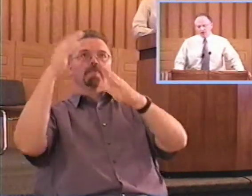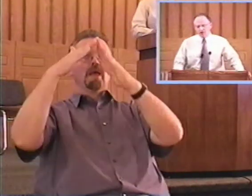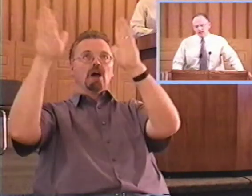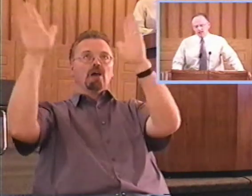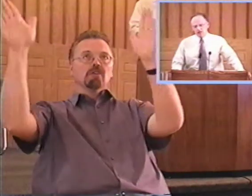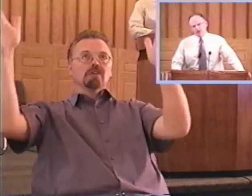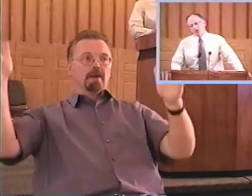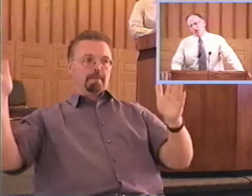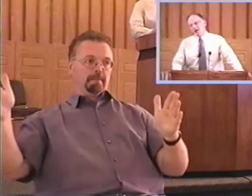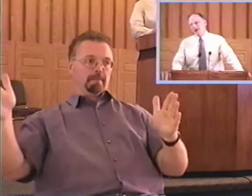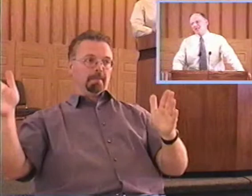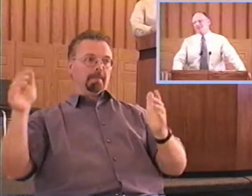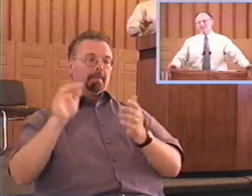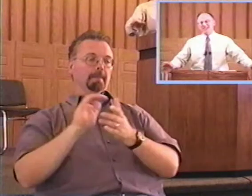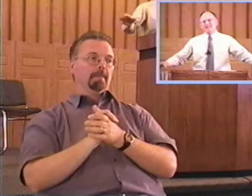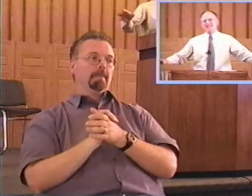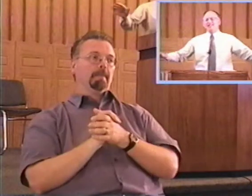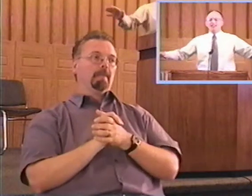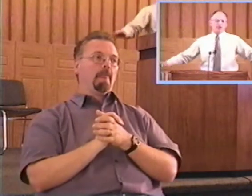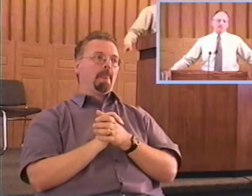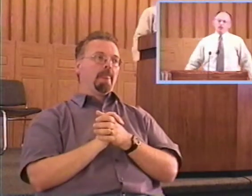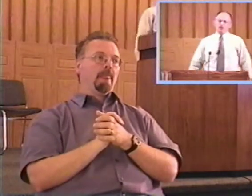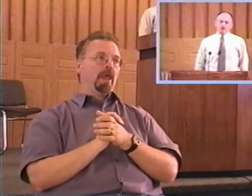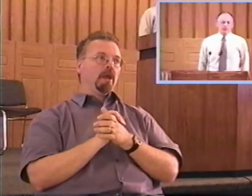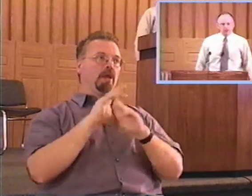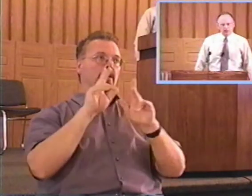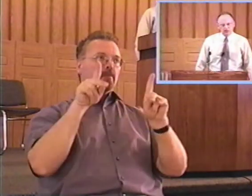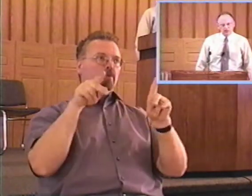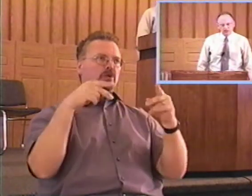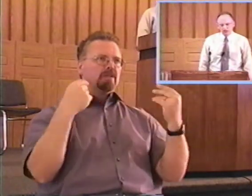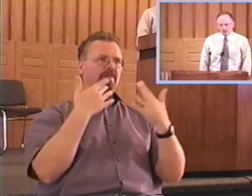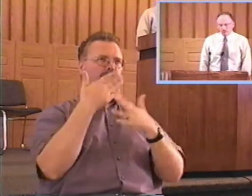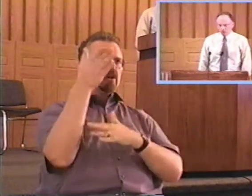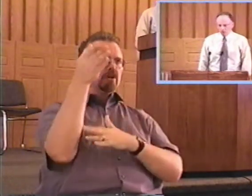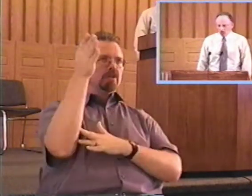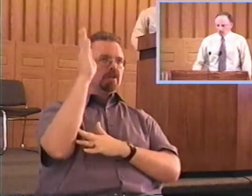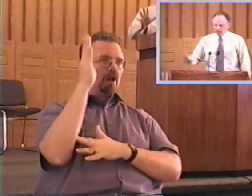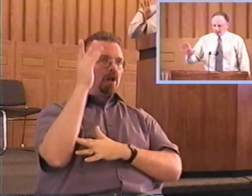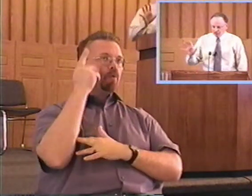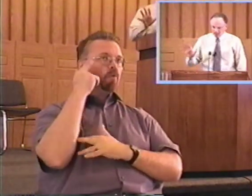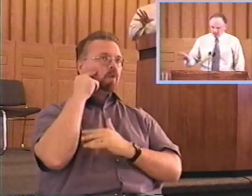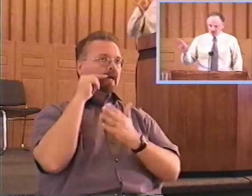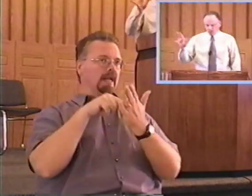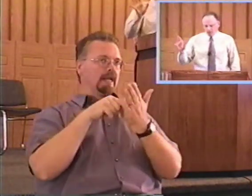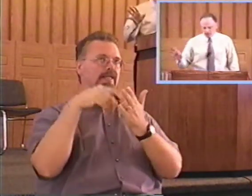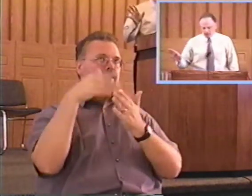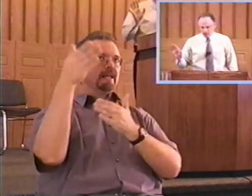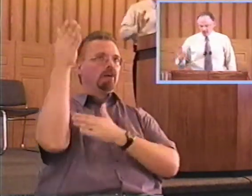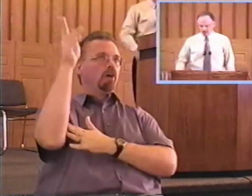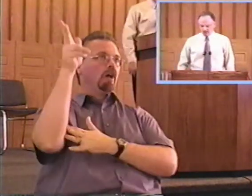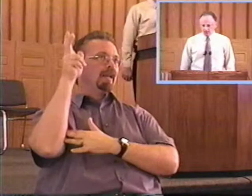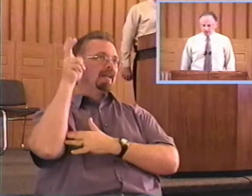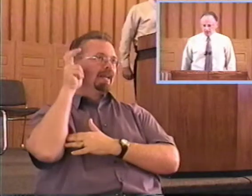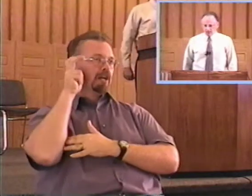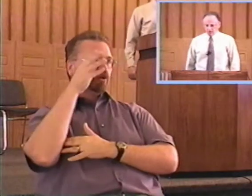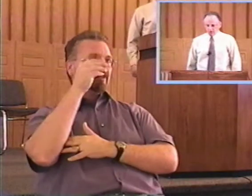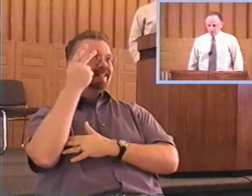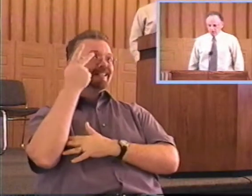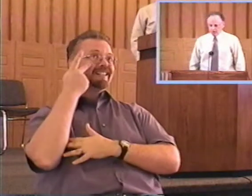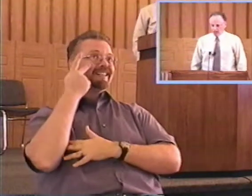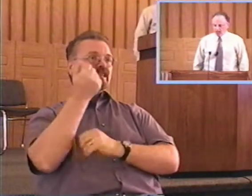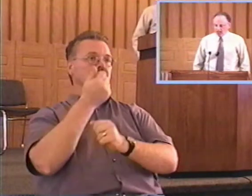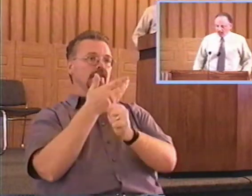God recognizes that God sees everything. God hears everything.